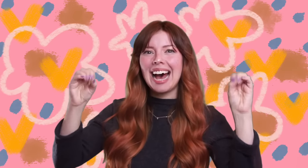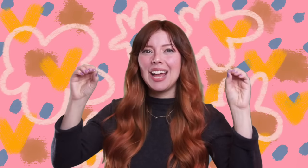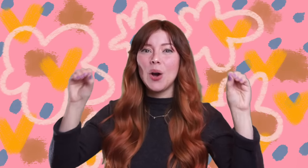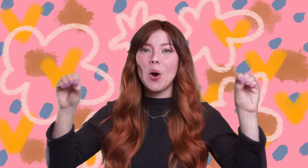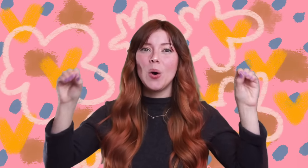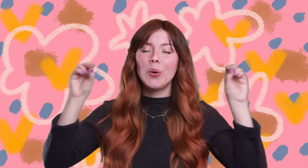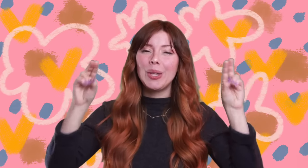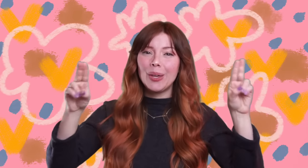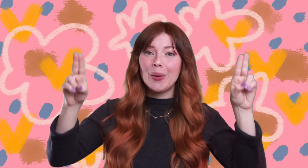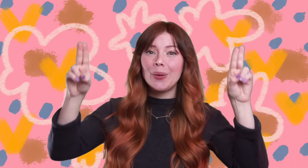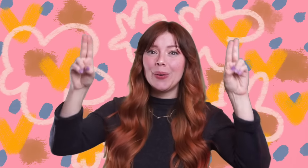A-E-I-O-U,